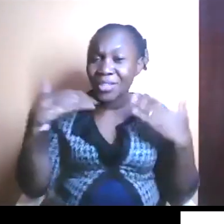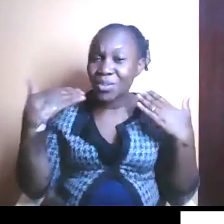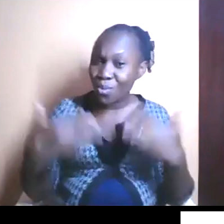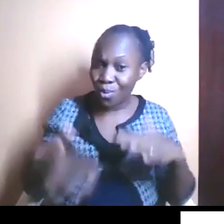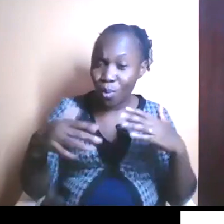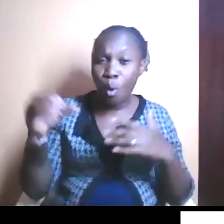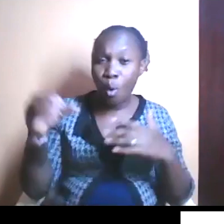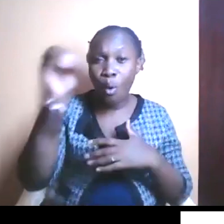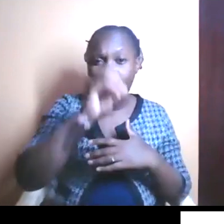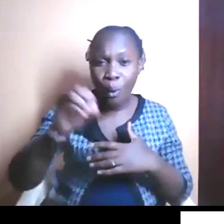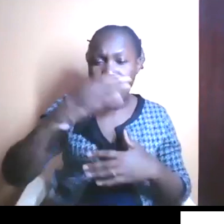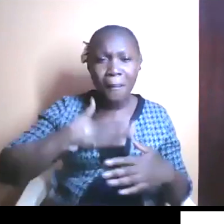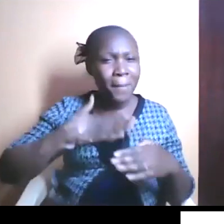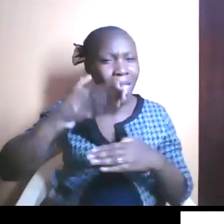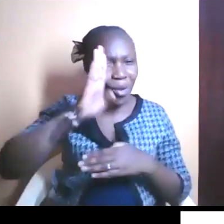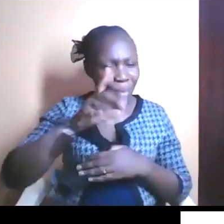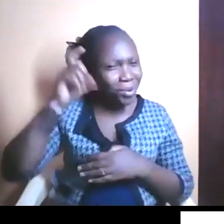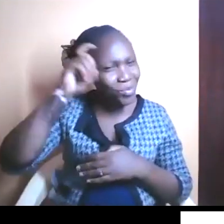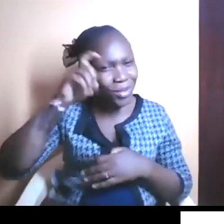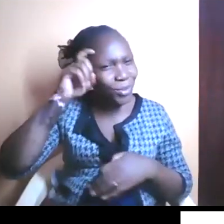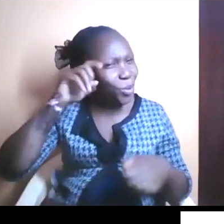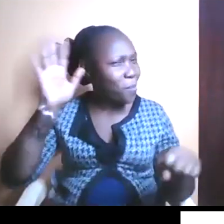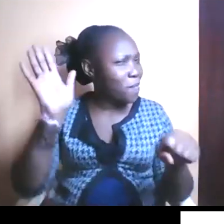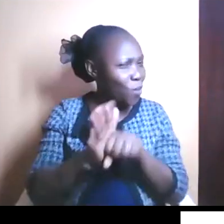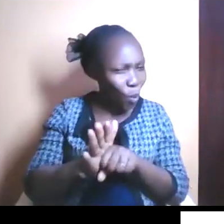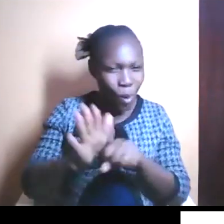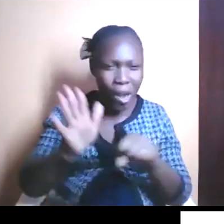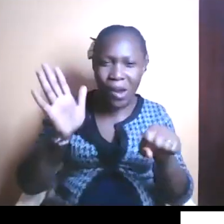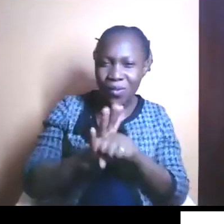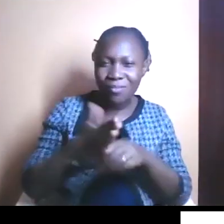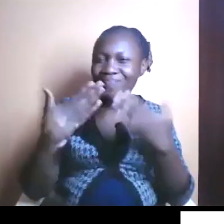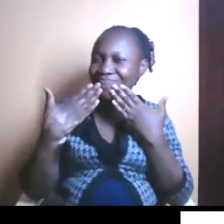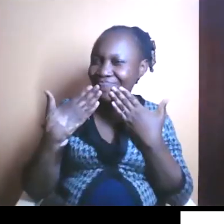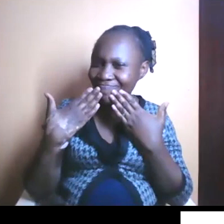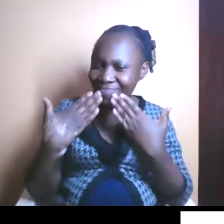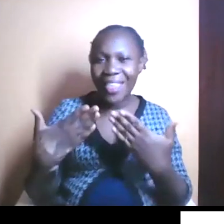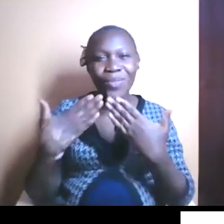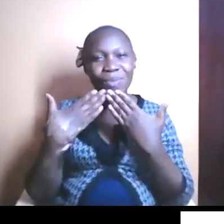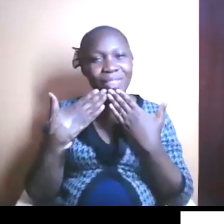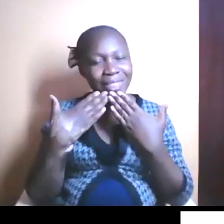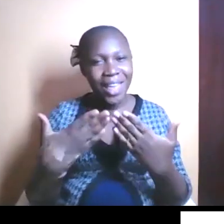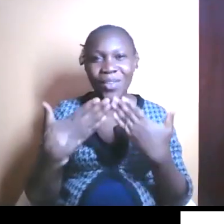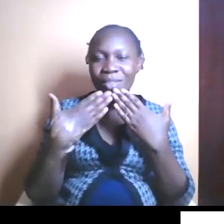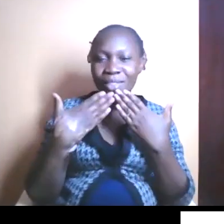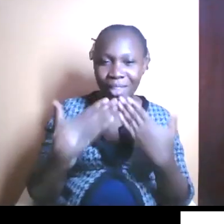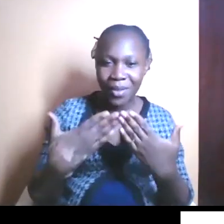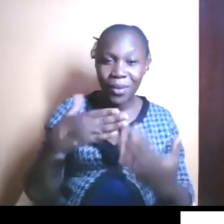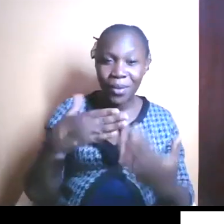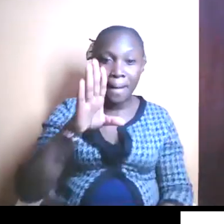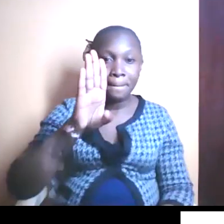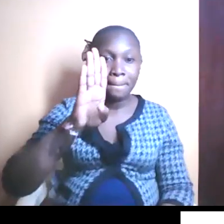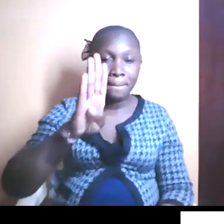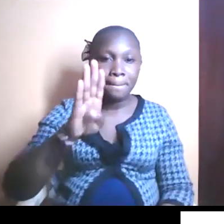so much wisdom, and thank you for this. As always, this session is brought to you by Balcon Housing and Stallion